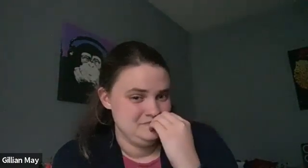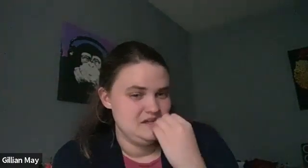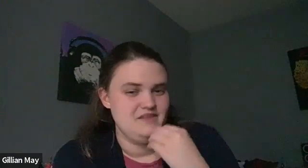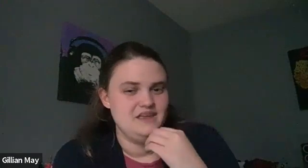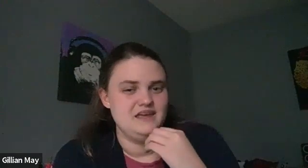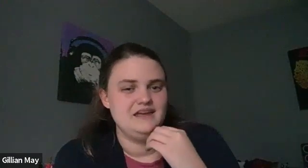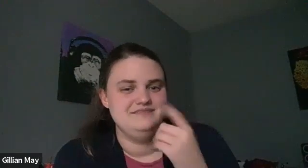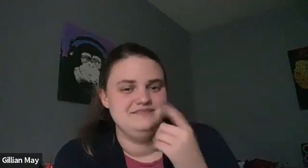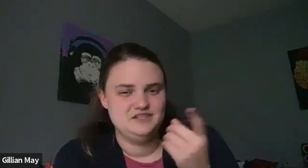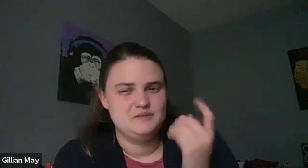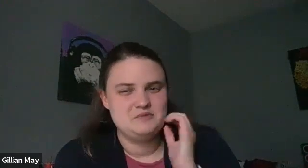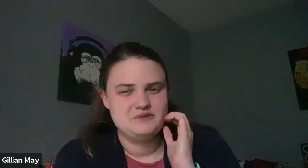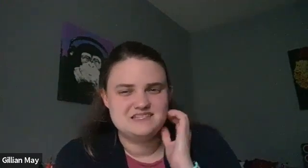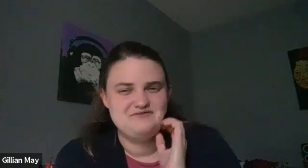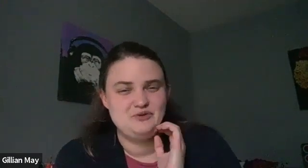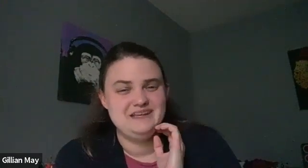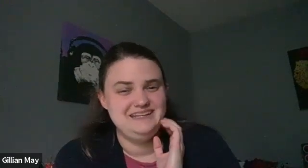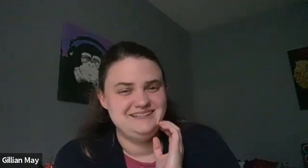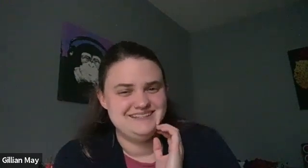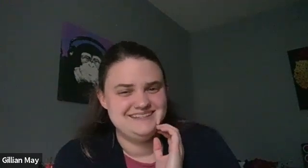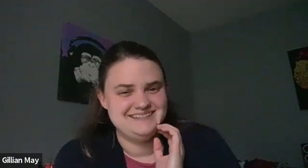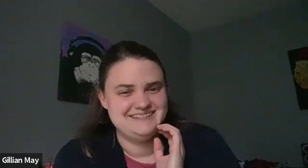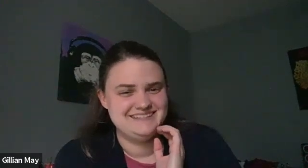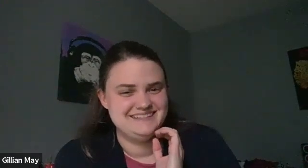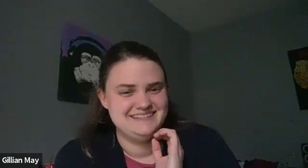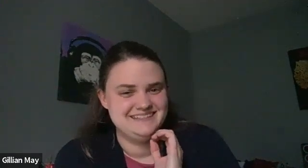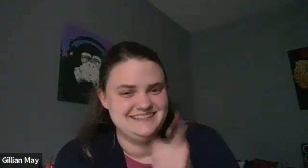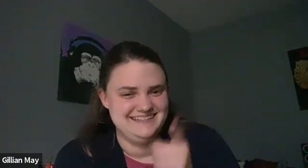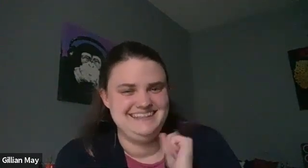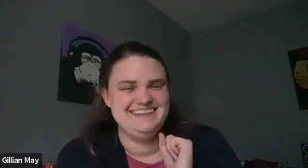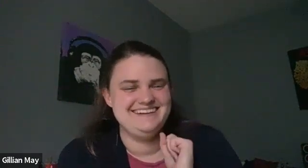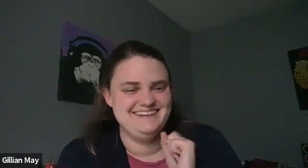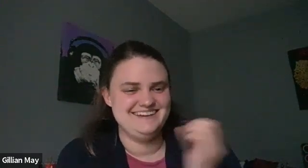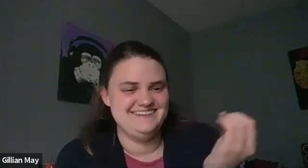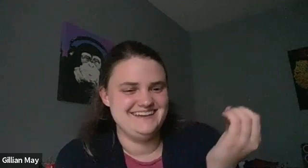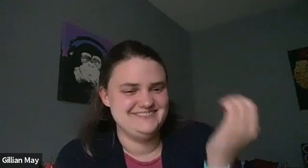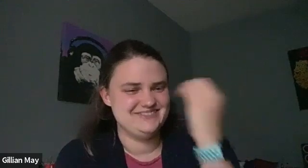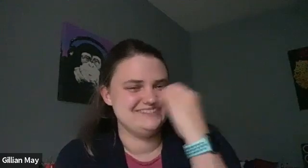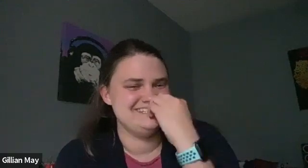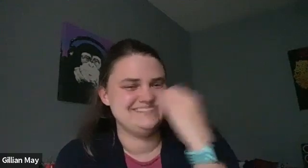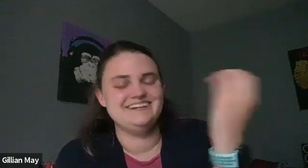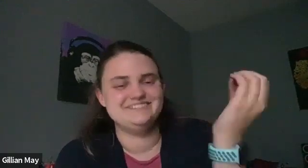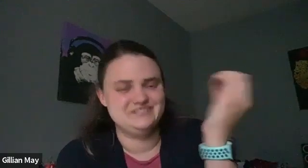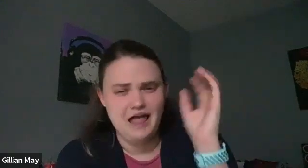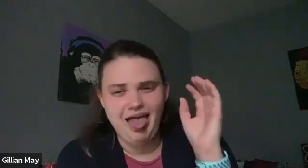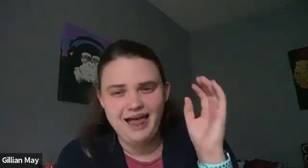And then, do y'all remember what the sign for eat is? There you go. Yes, Mr. Ramtrisha.